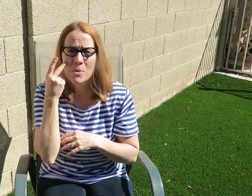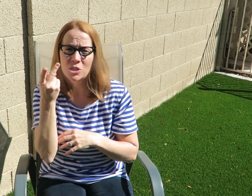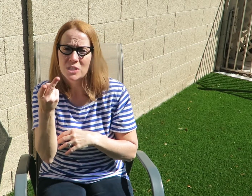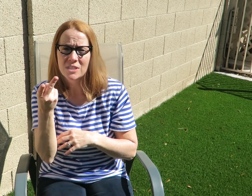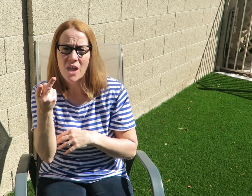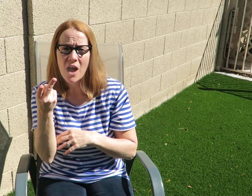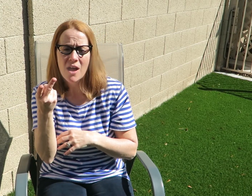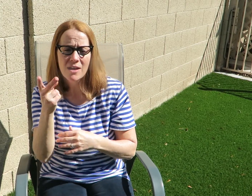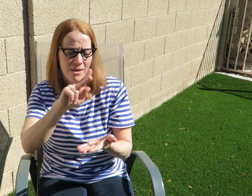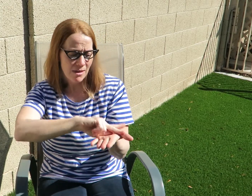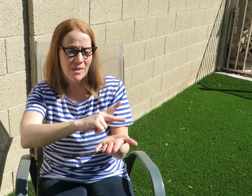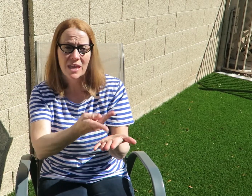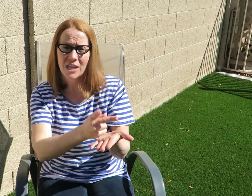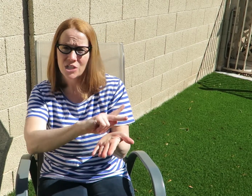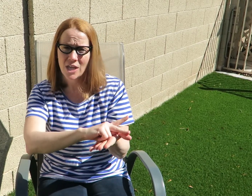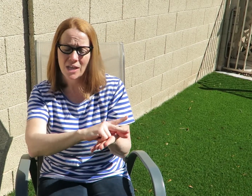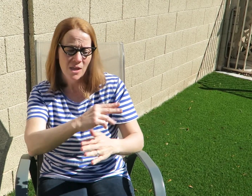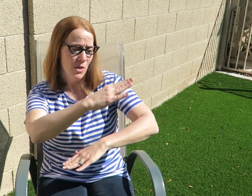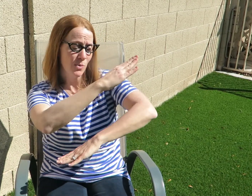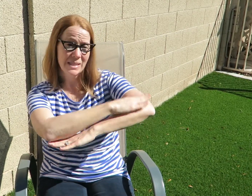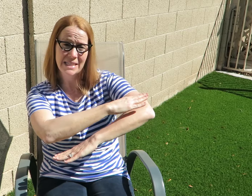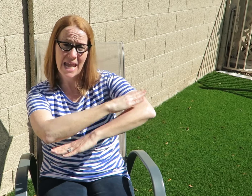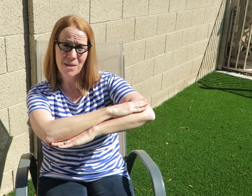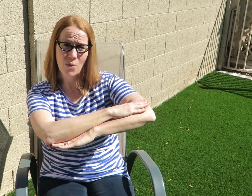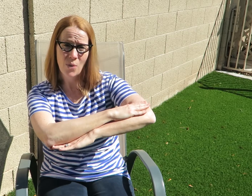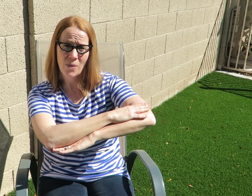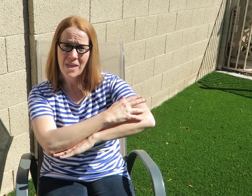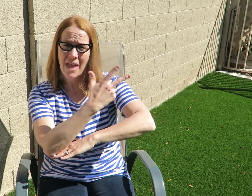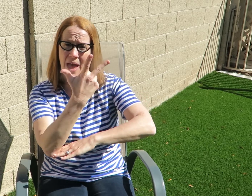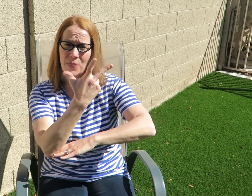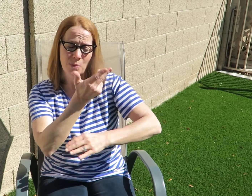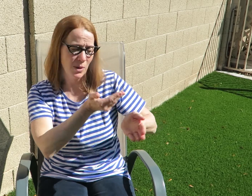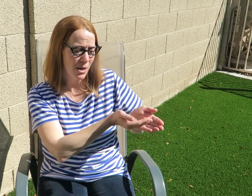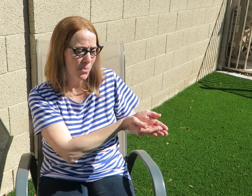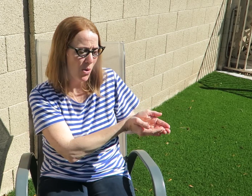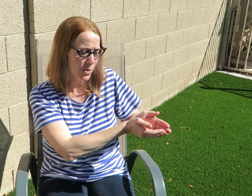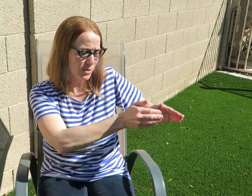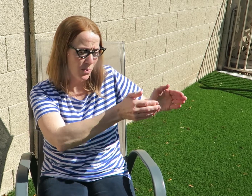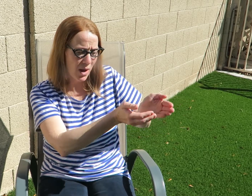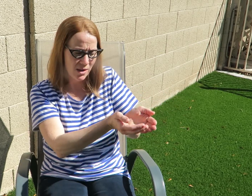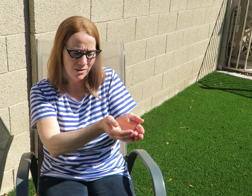she saw in the kitchen there was a table, had 3 bowls, 1, 2,